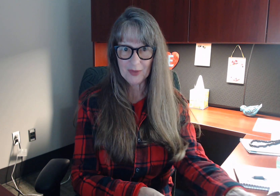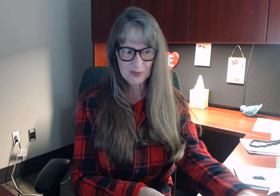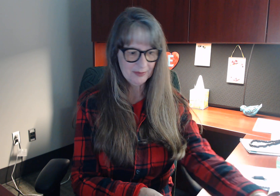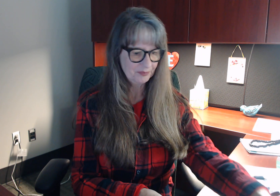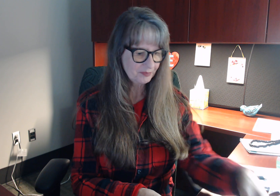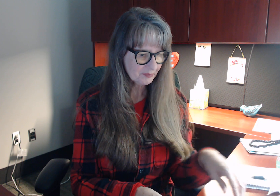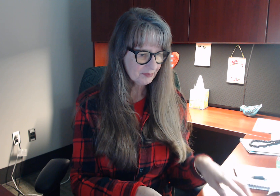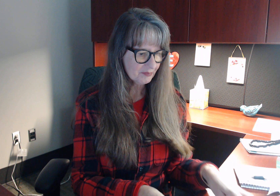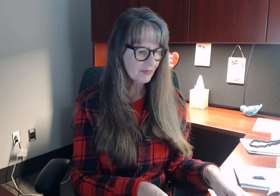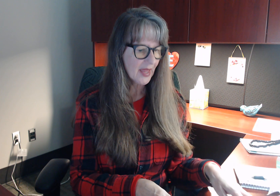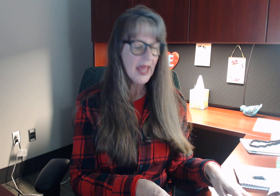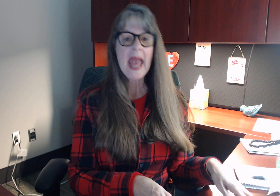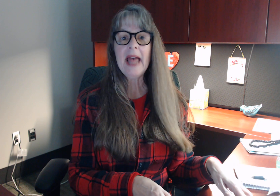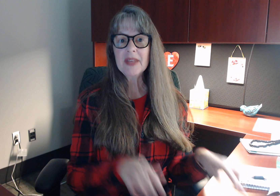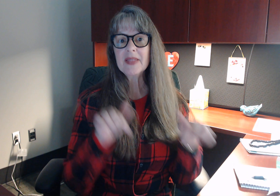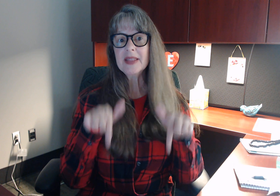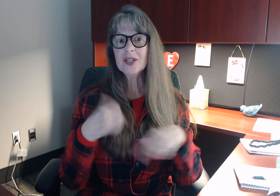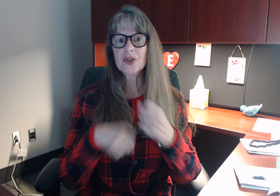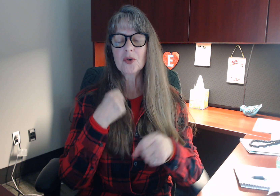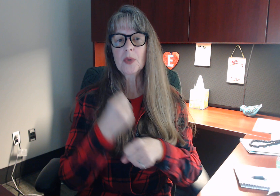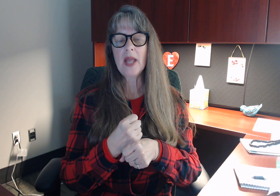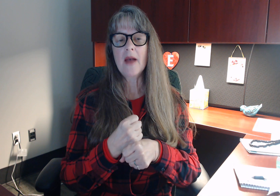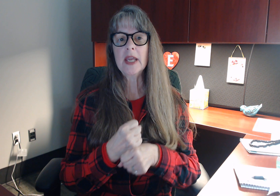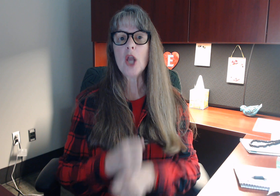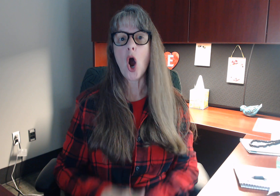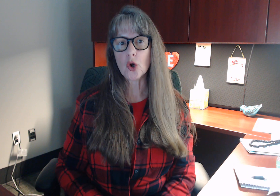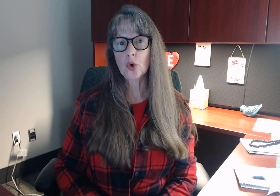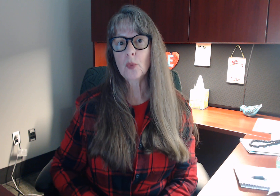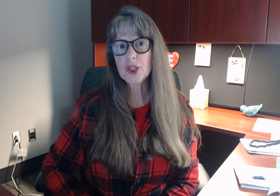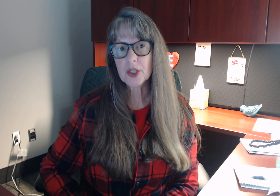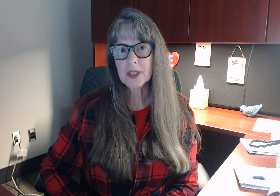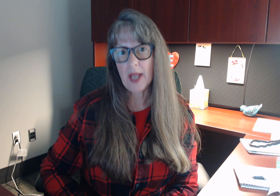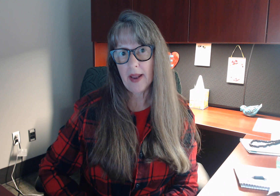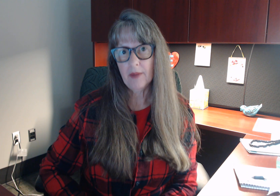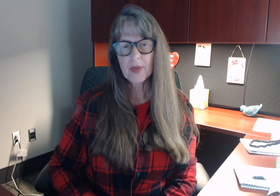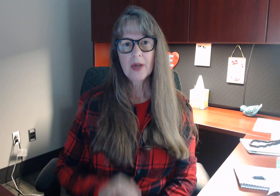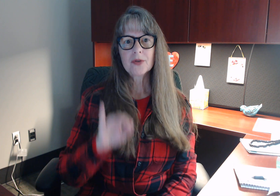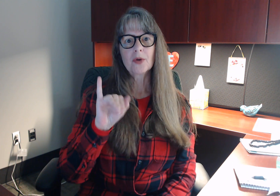one. And then this year we're going to have Inauguration Day. So